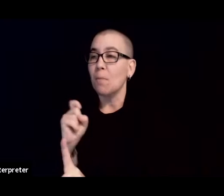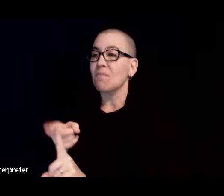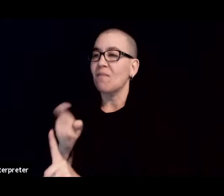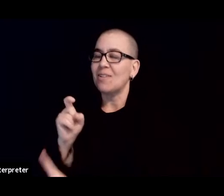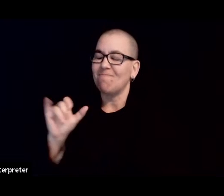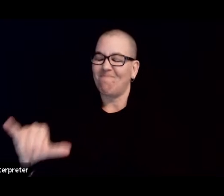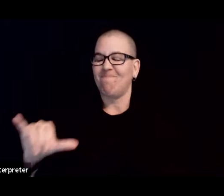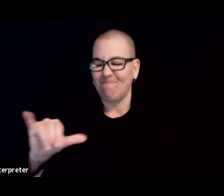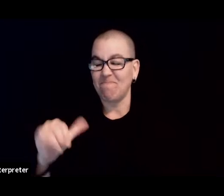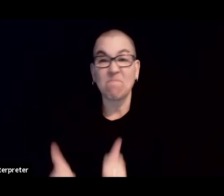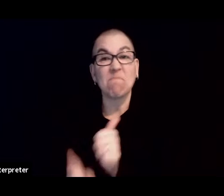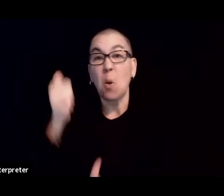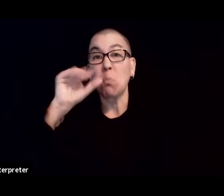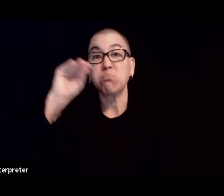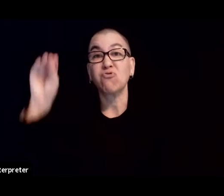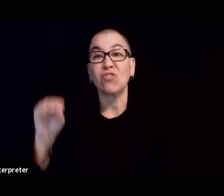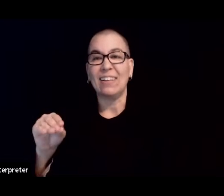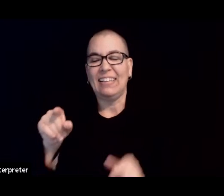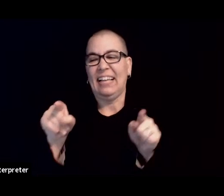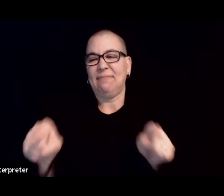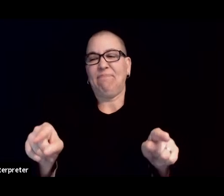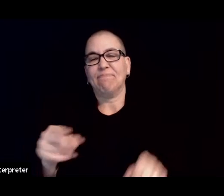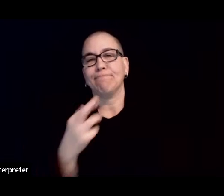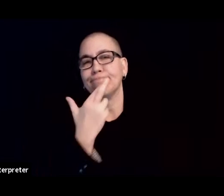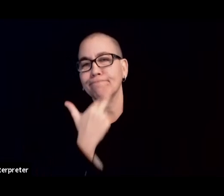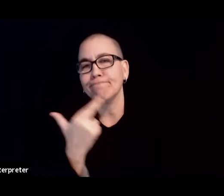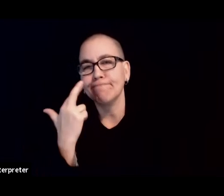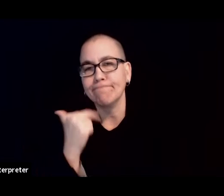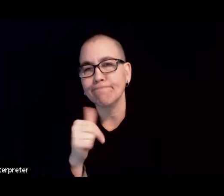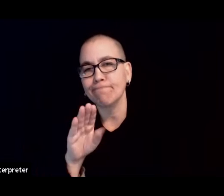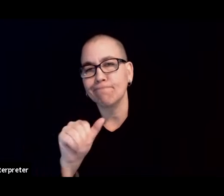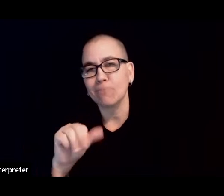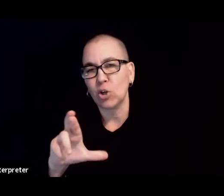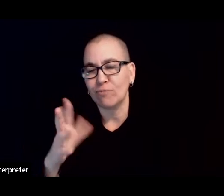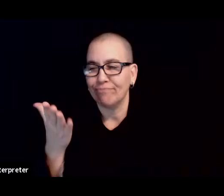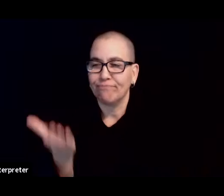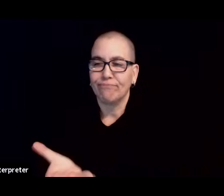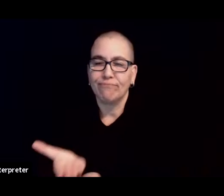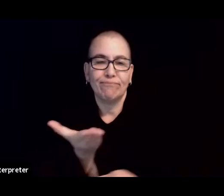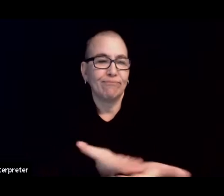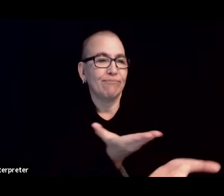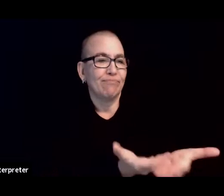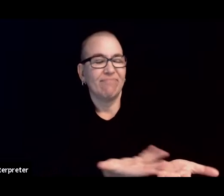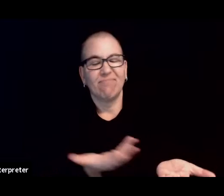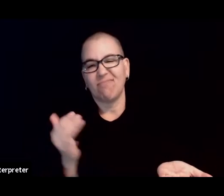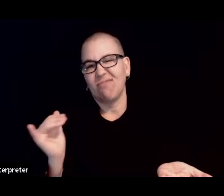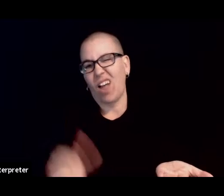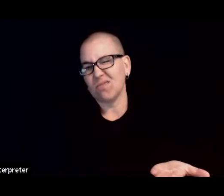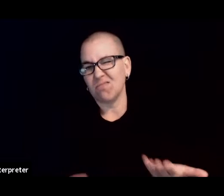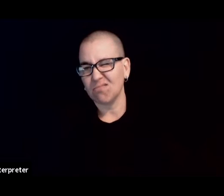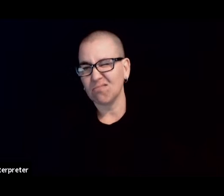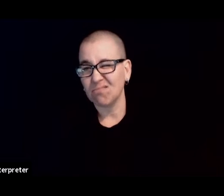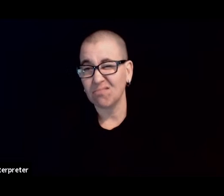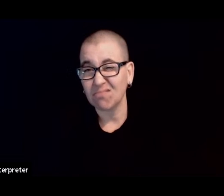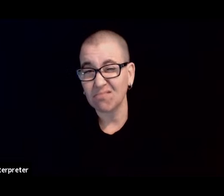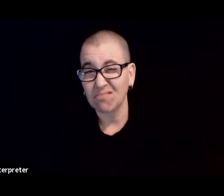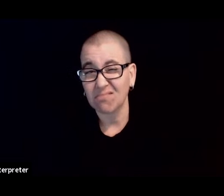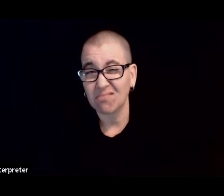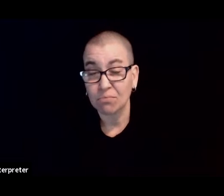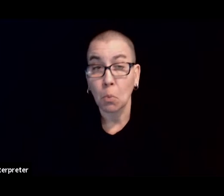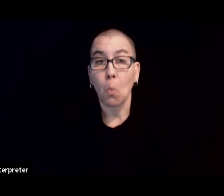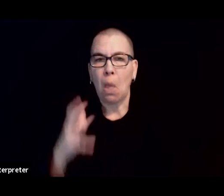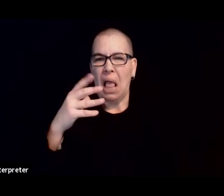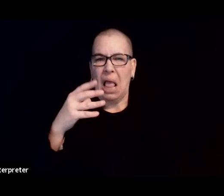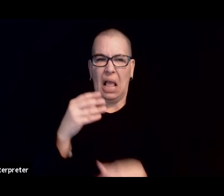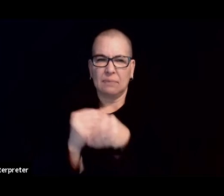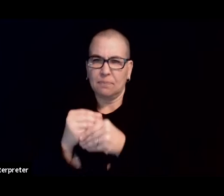specific follow-up, we have seen evidence of that transmission. And I should say also that that's been seen nationally